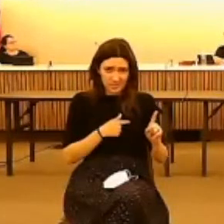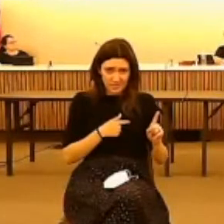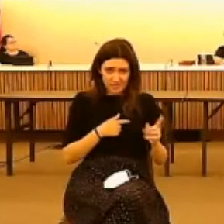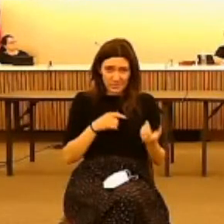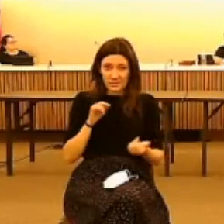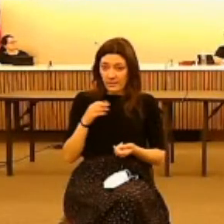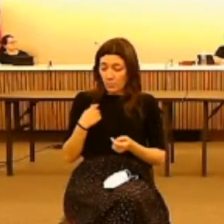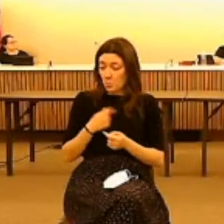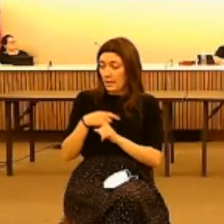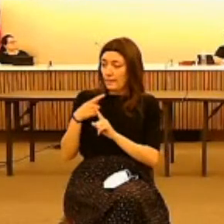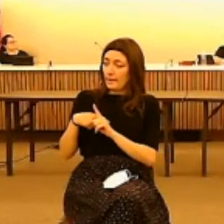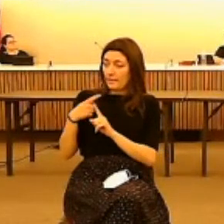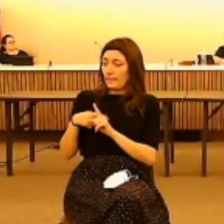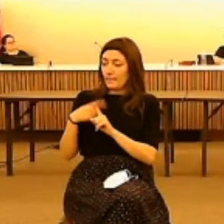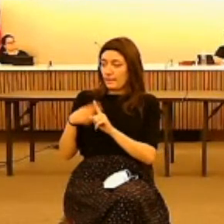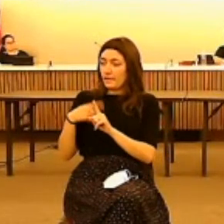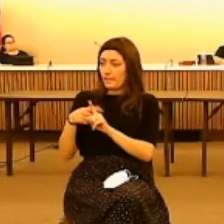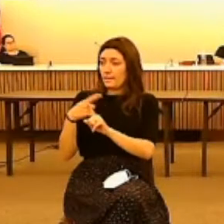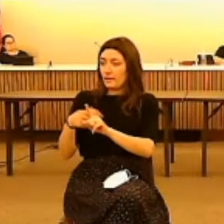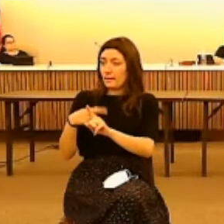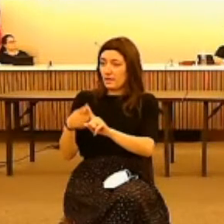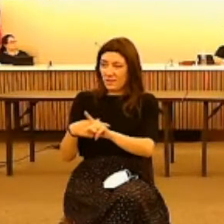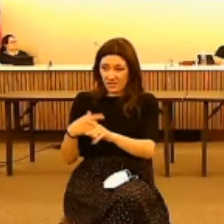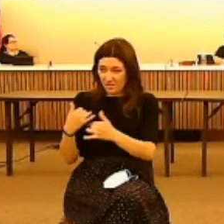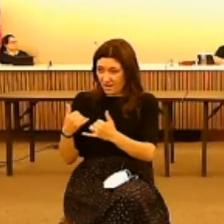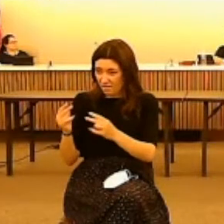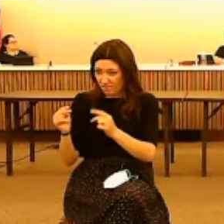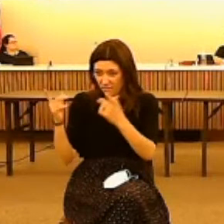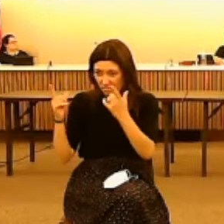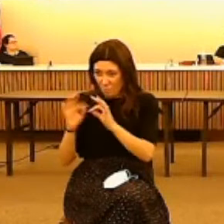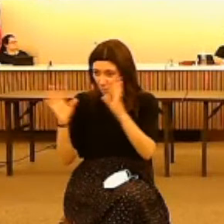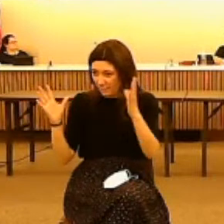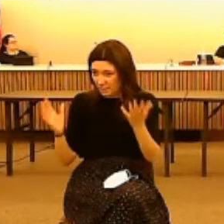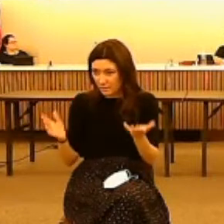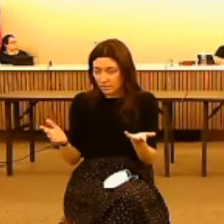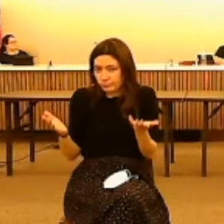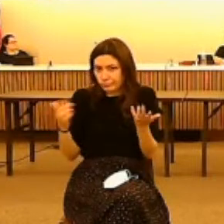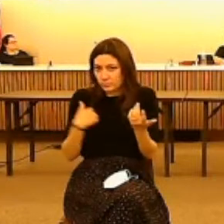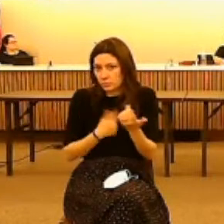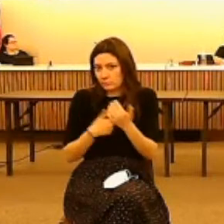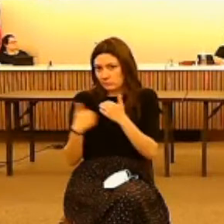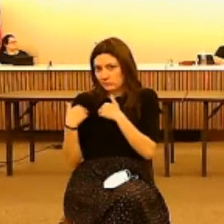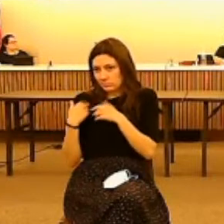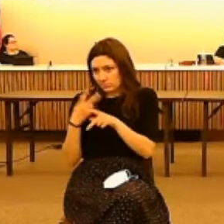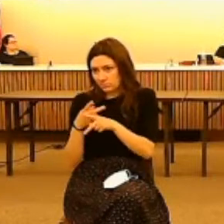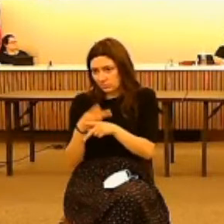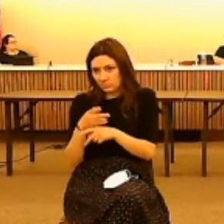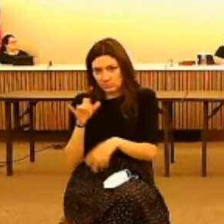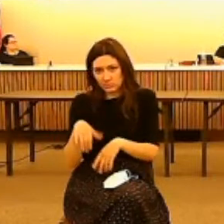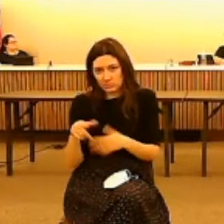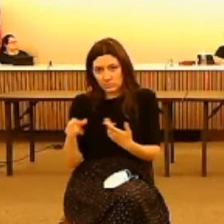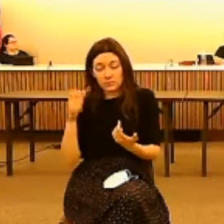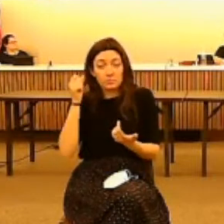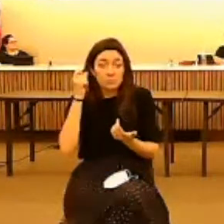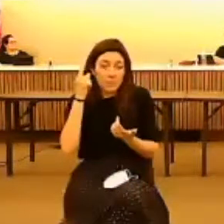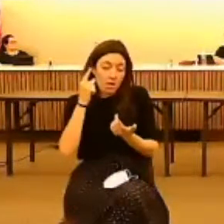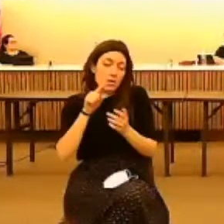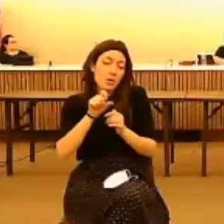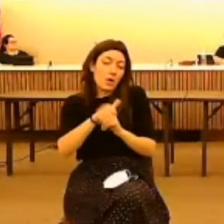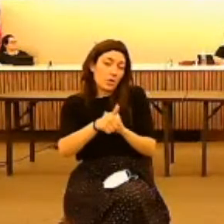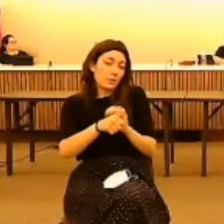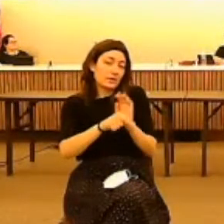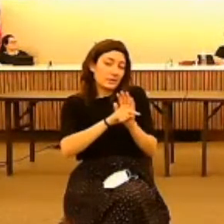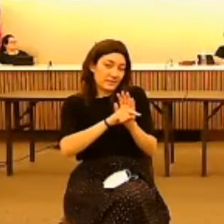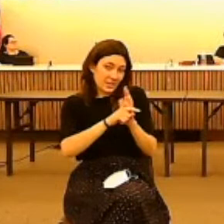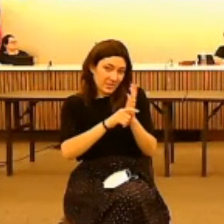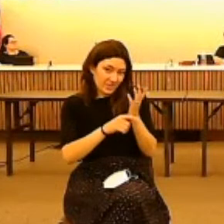we're responsible for decommissioning. Now, obviously, the one other advantage, if it's a 30-year lease, in 30 years,